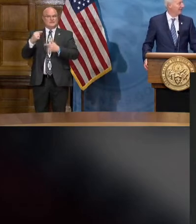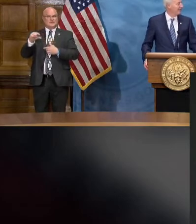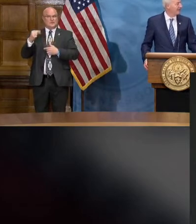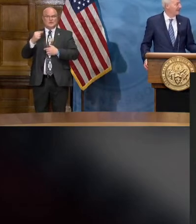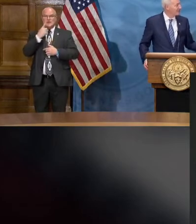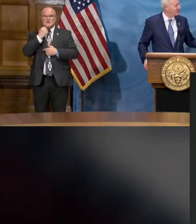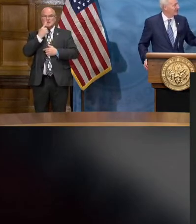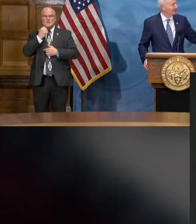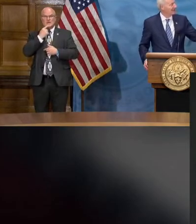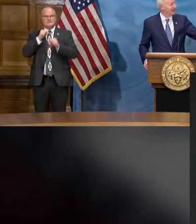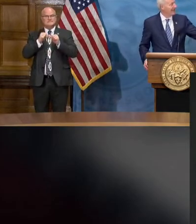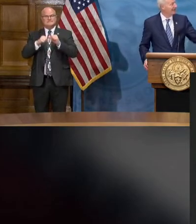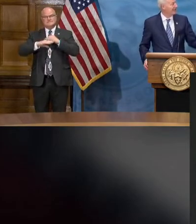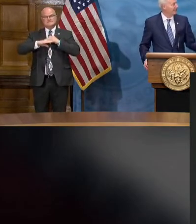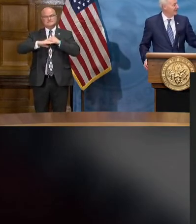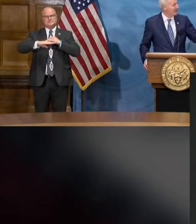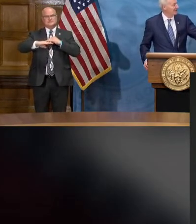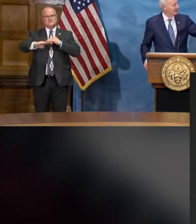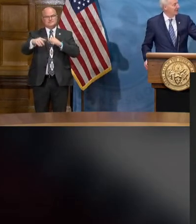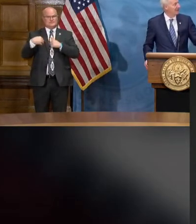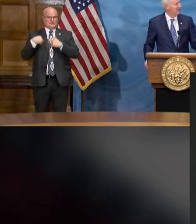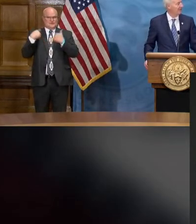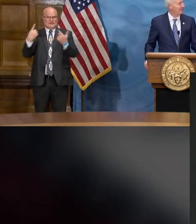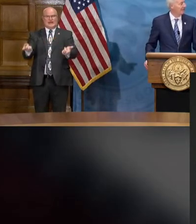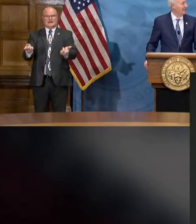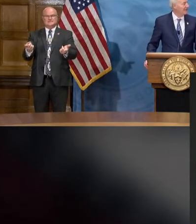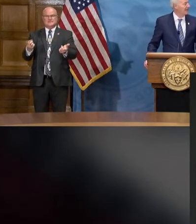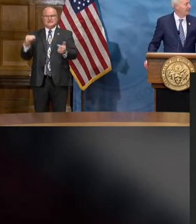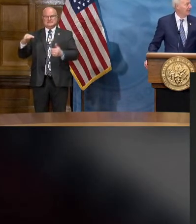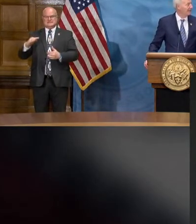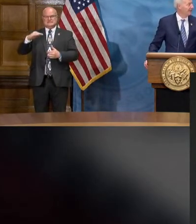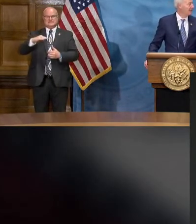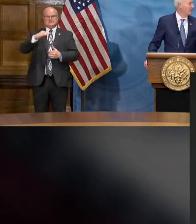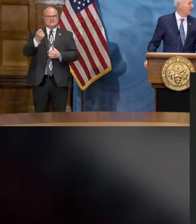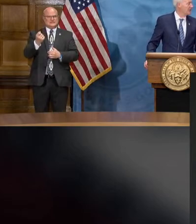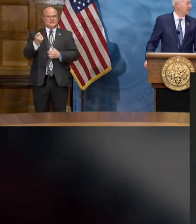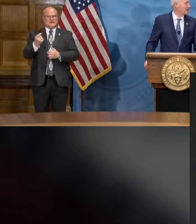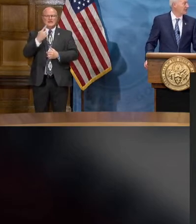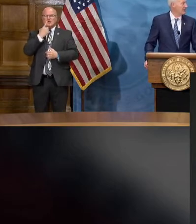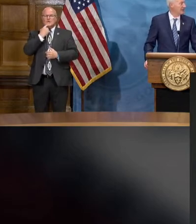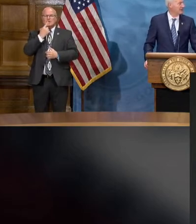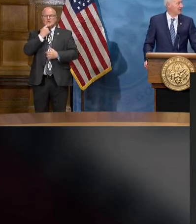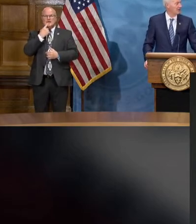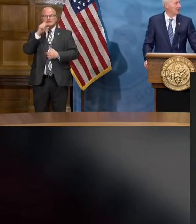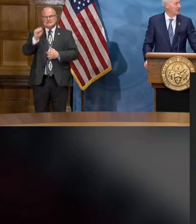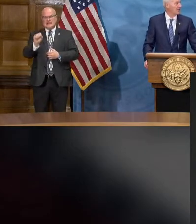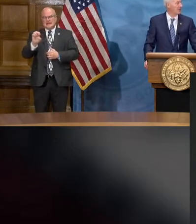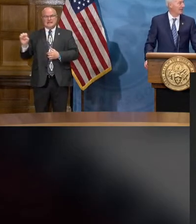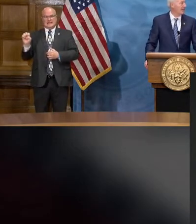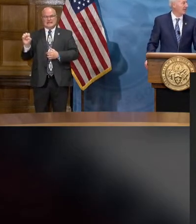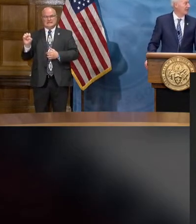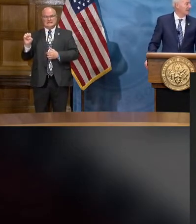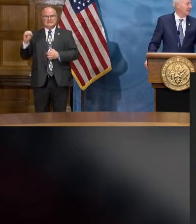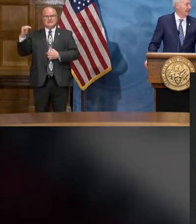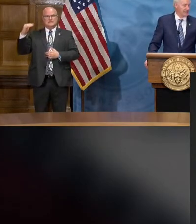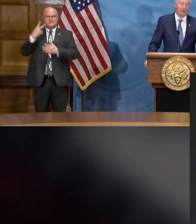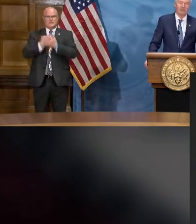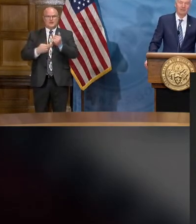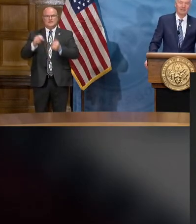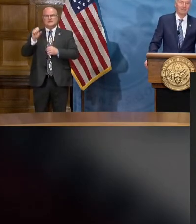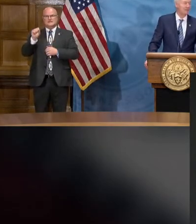red has been consistently flat over time, a little bit up. The red, which is Southeast Arkansas, going down.